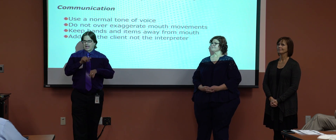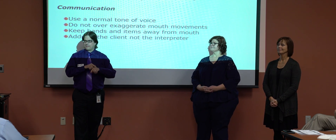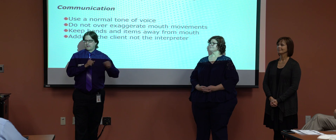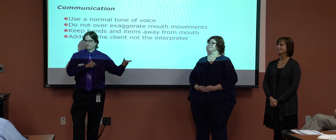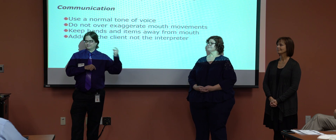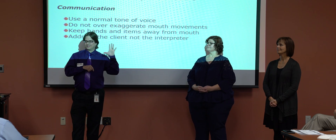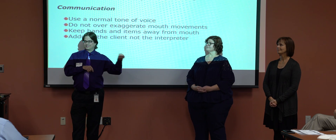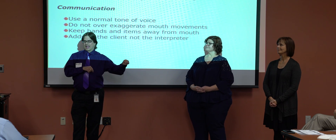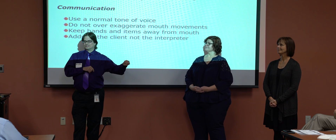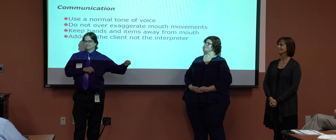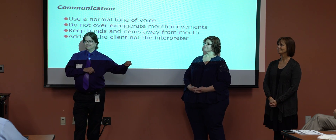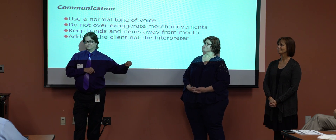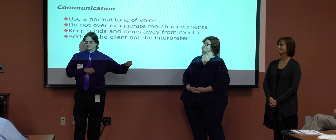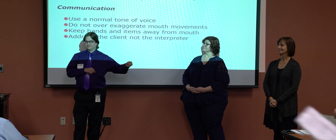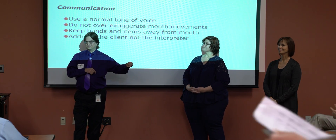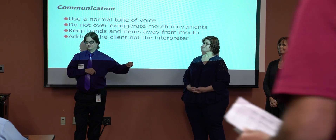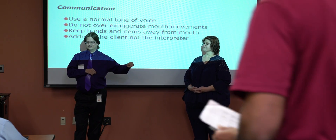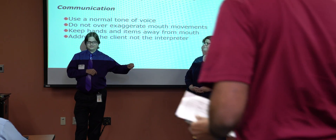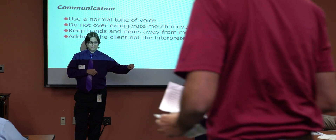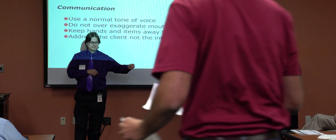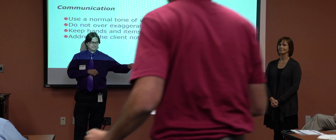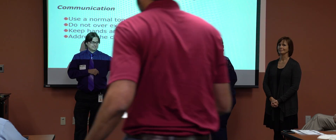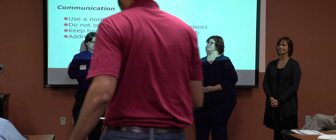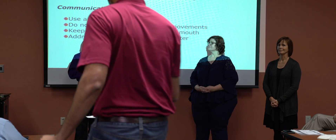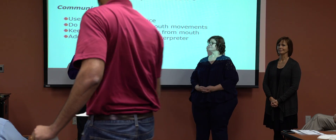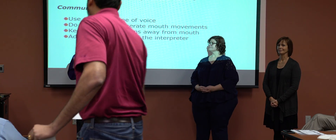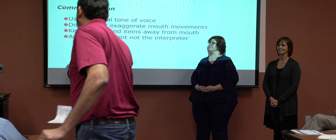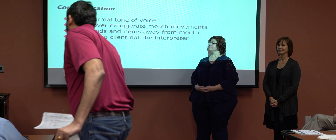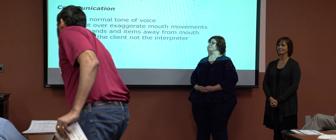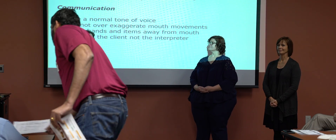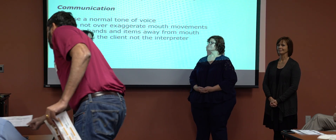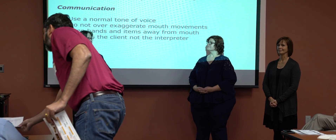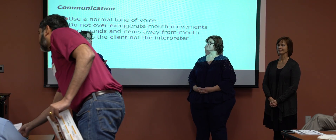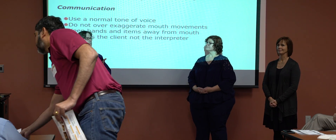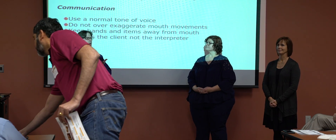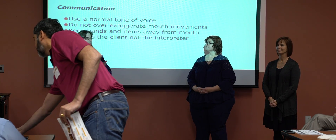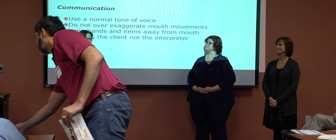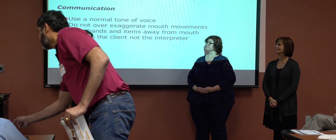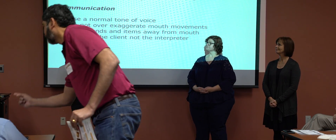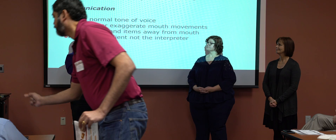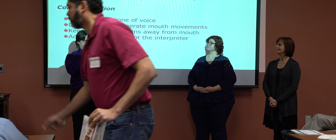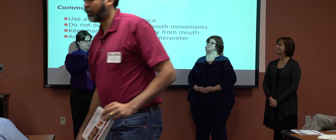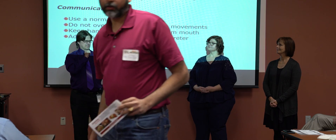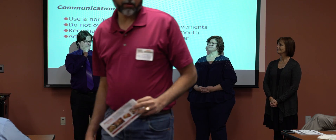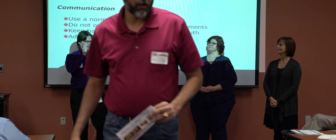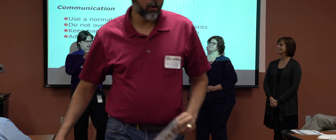at them, because I'm using my peripheral vision. So I can catch that as a deaf person.